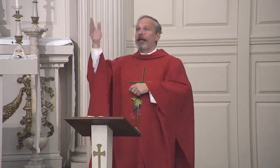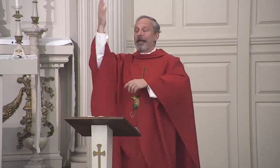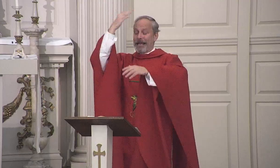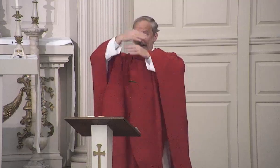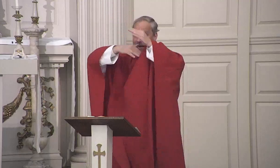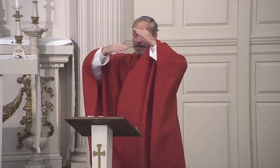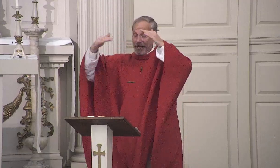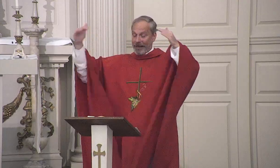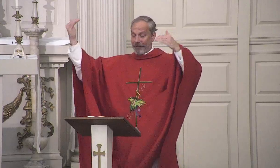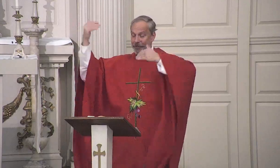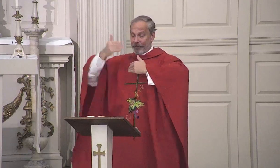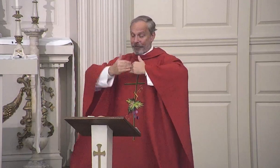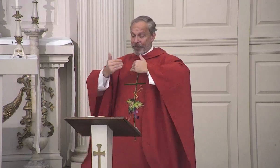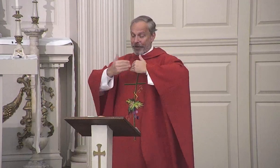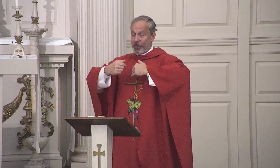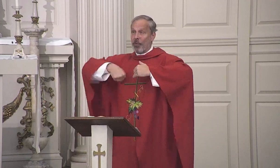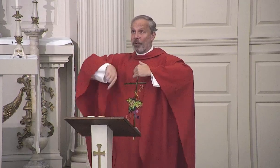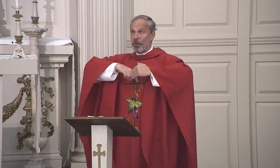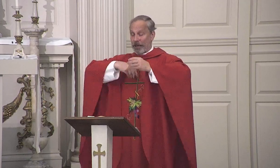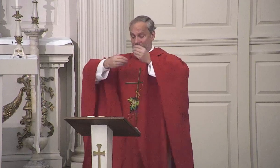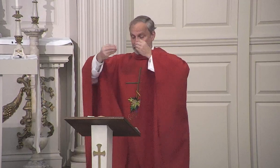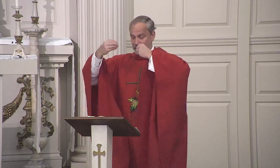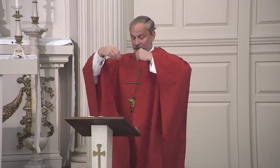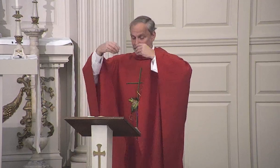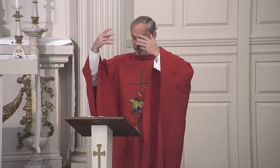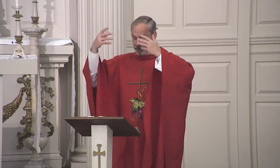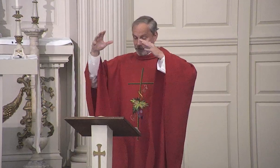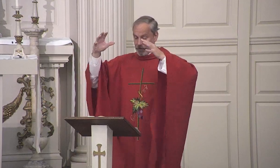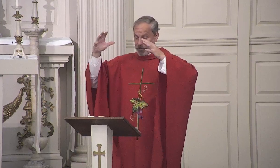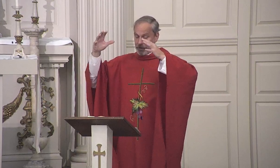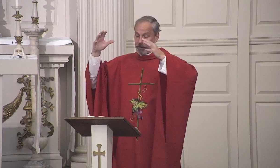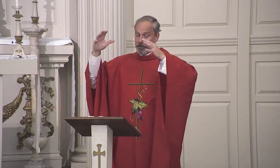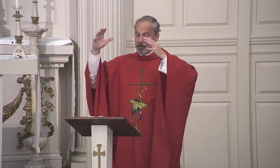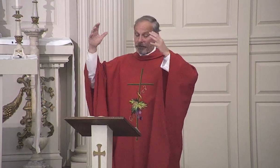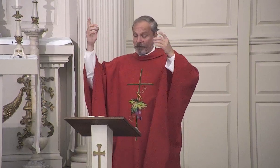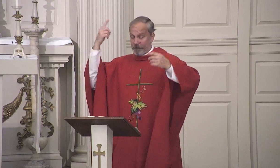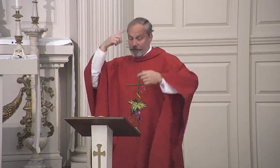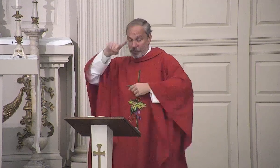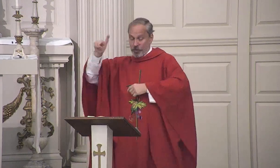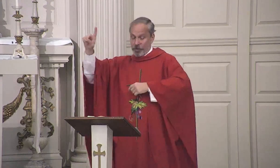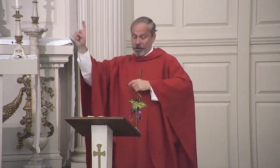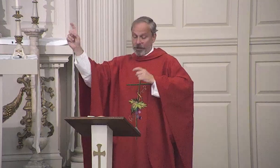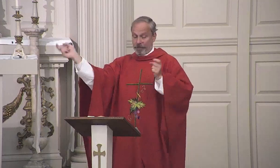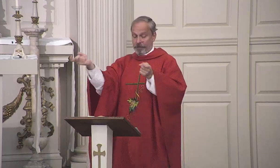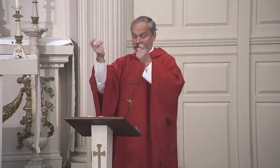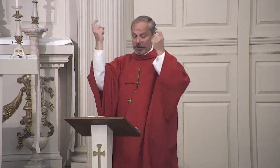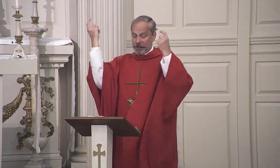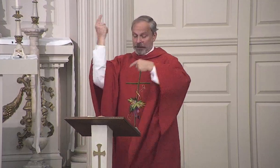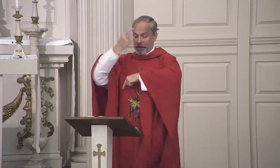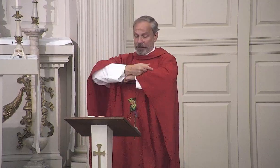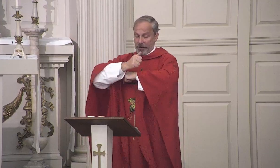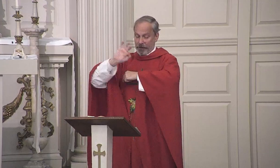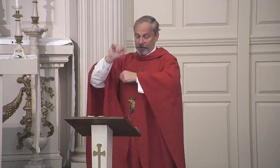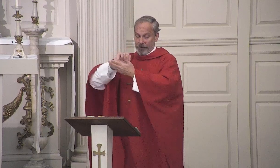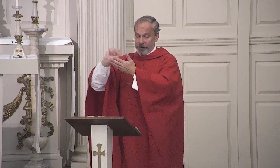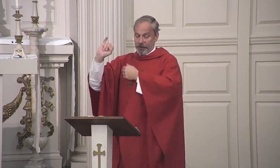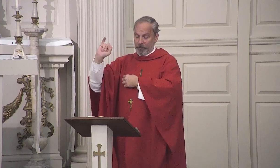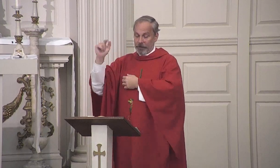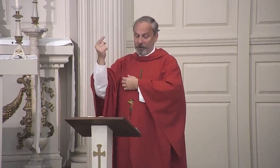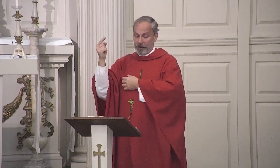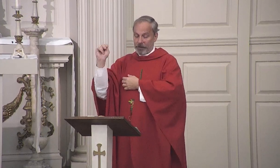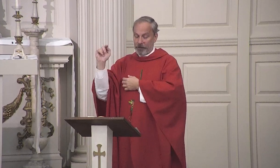May the heavenly bread we have received, O Lord, on the feast day of